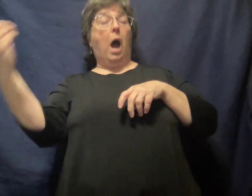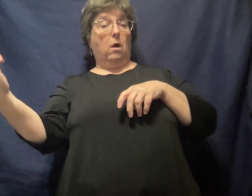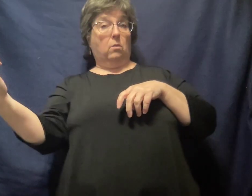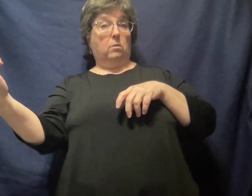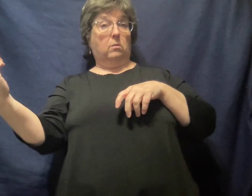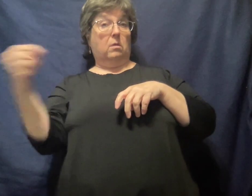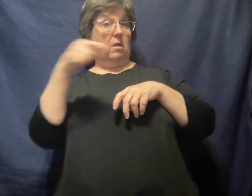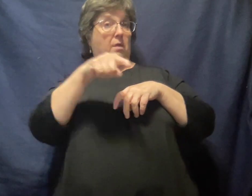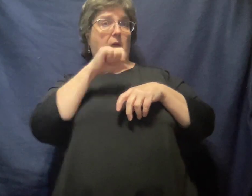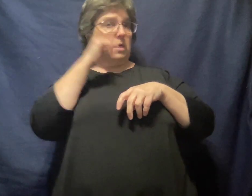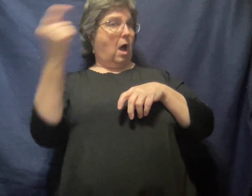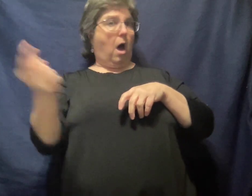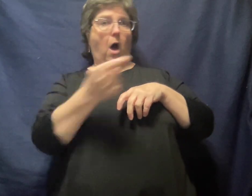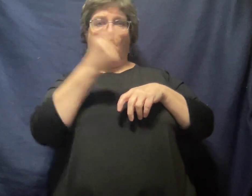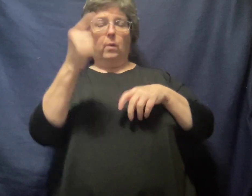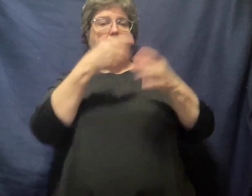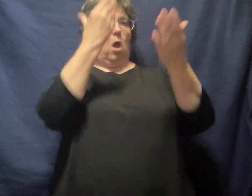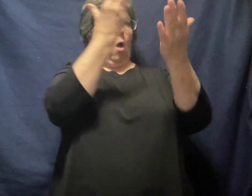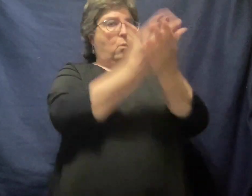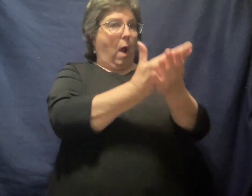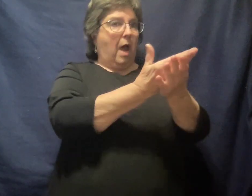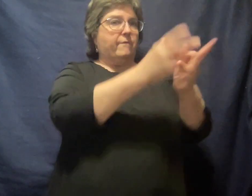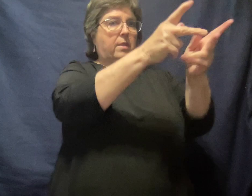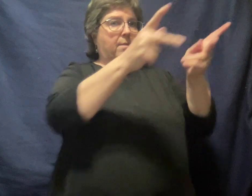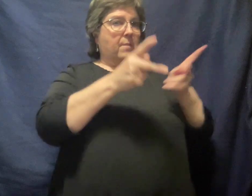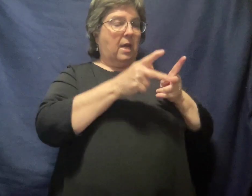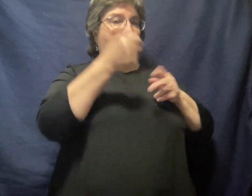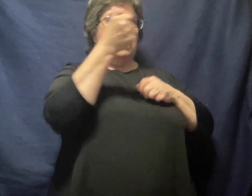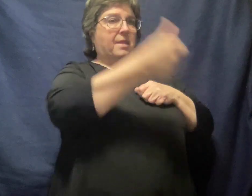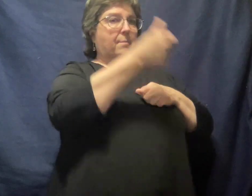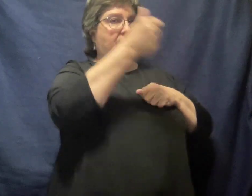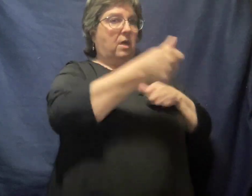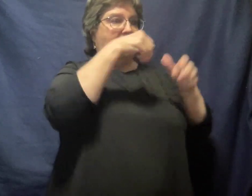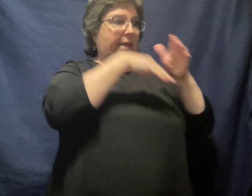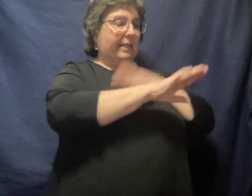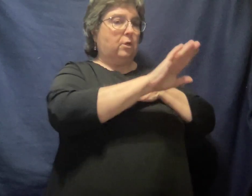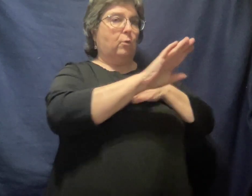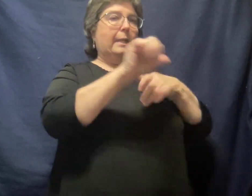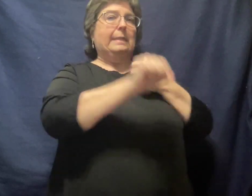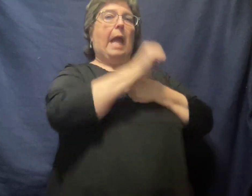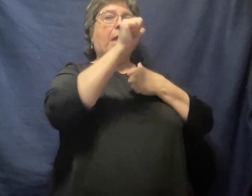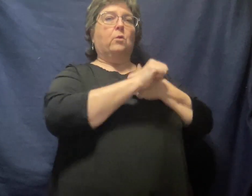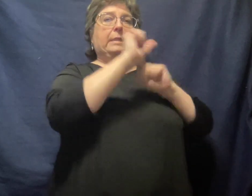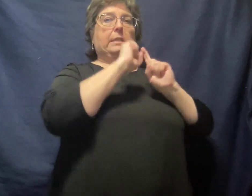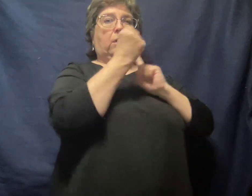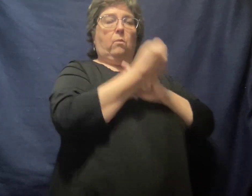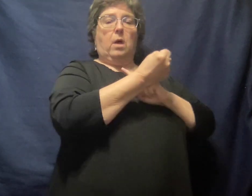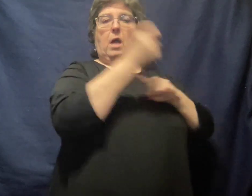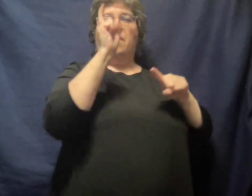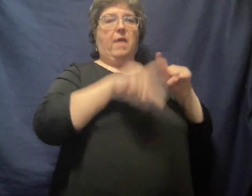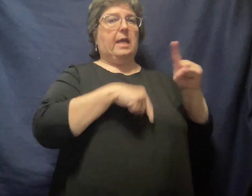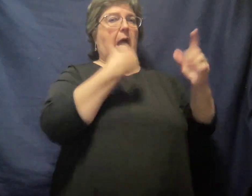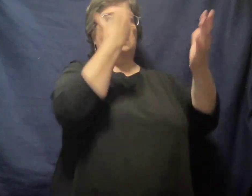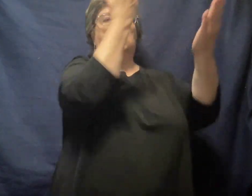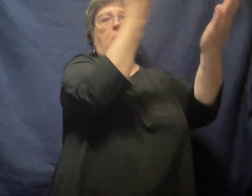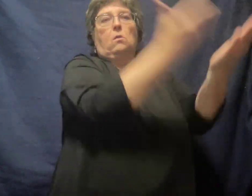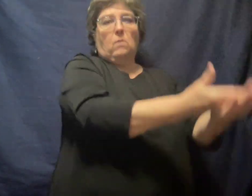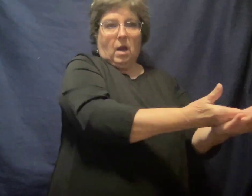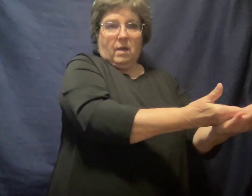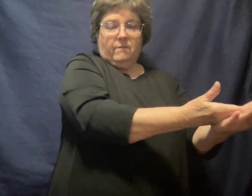are not always getting to where they need to be because they themselves are entering treacherous conditions where they can't get to a person who's stuck in a